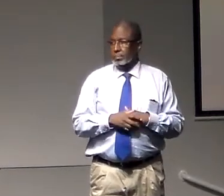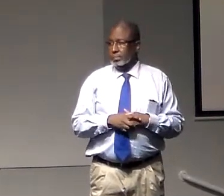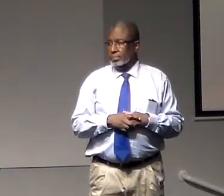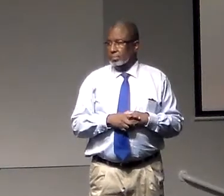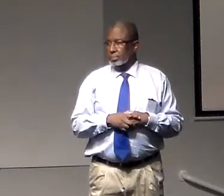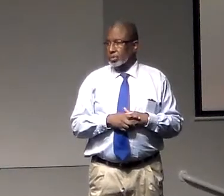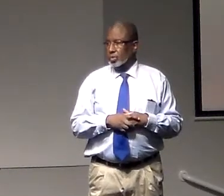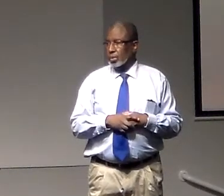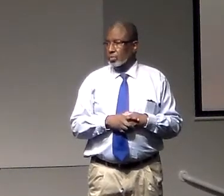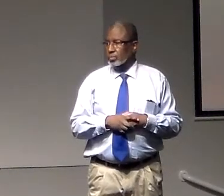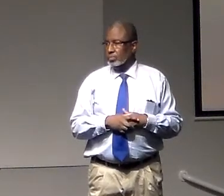Wow.